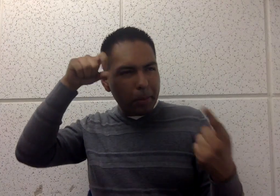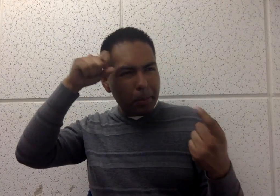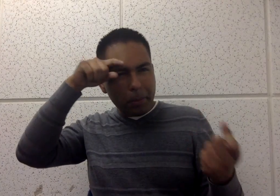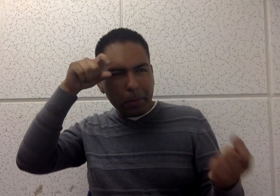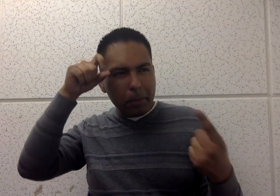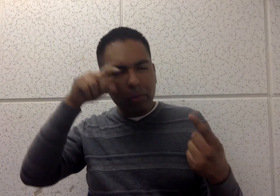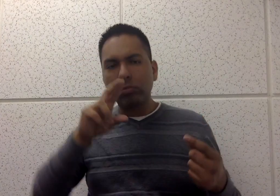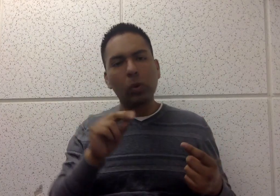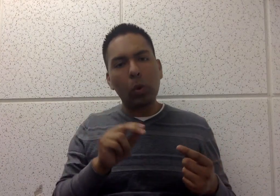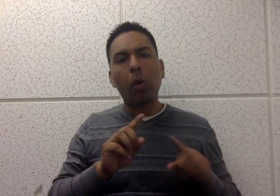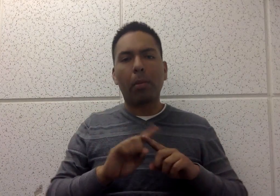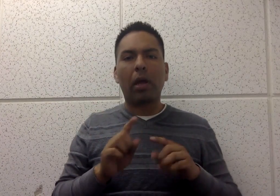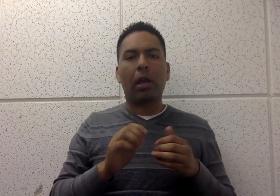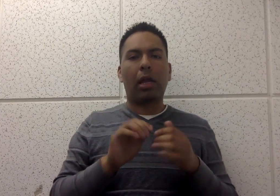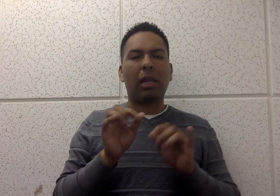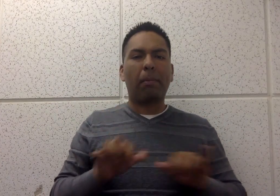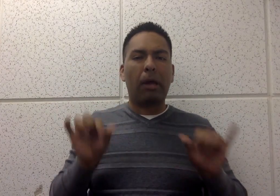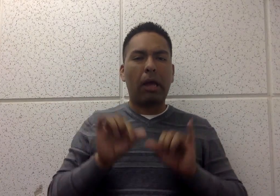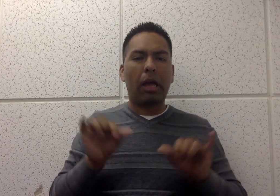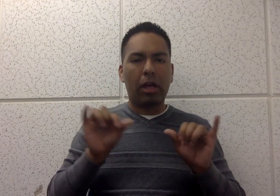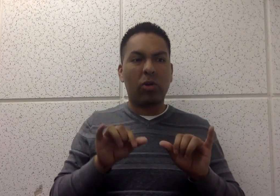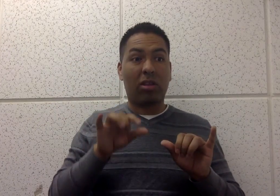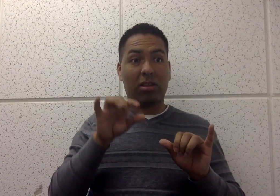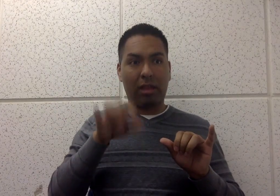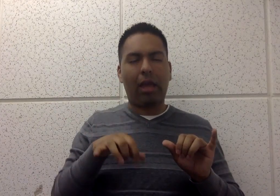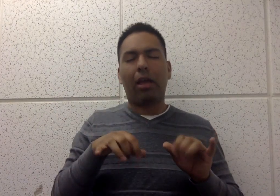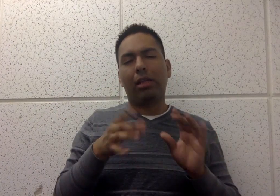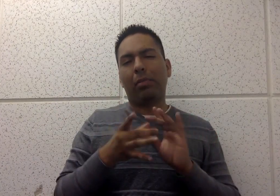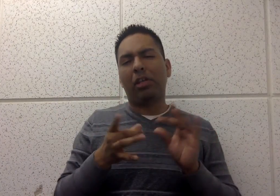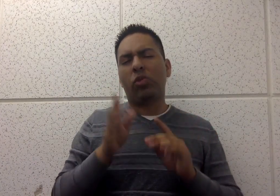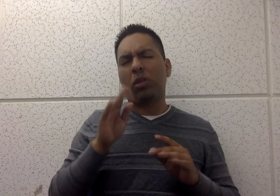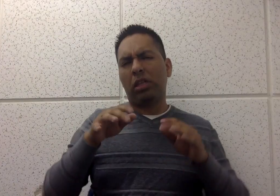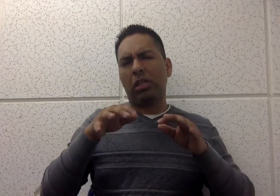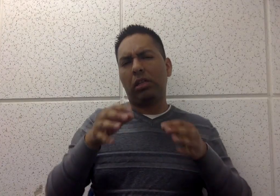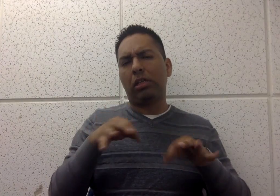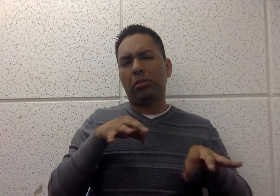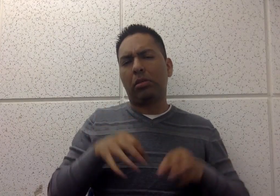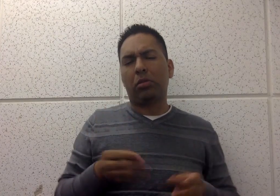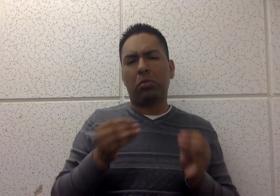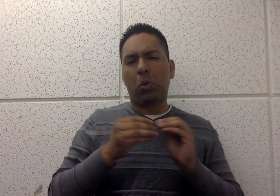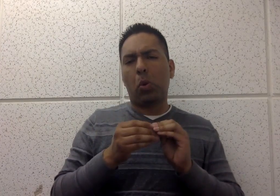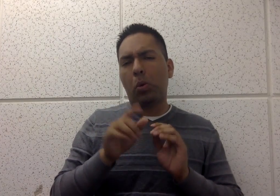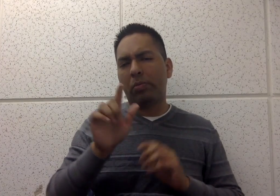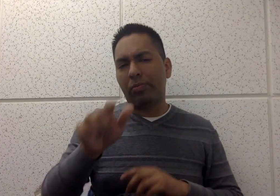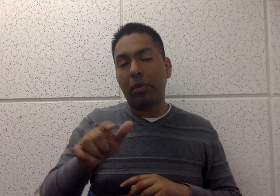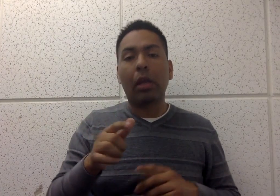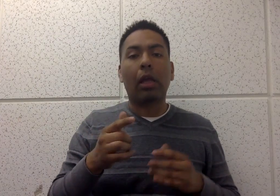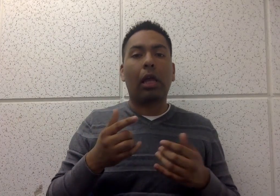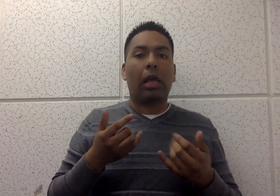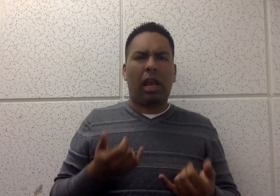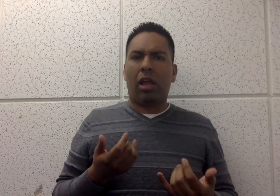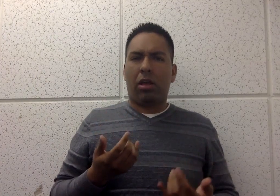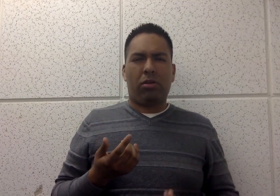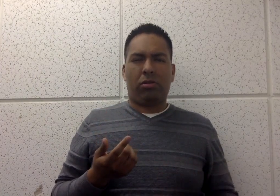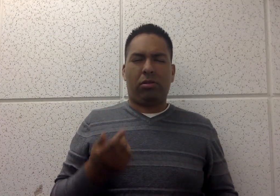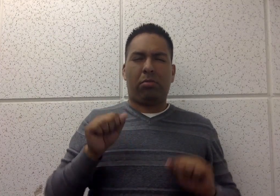but the pattern. The pattern itself is the message. And I'll tell you a little bit more about that. But first, you might be wondering, how is it that